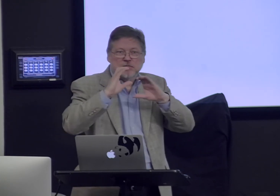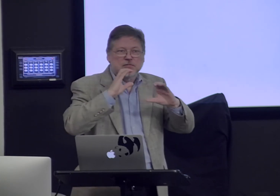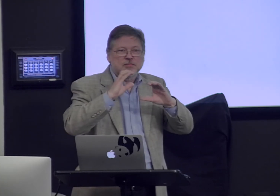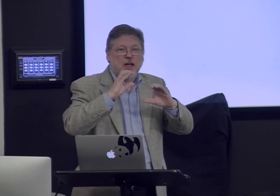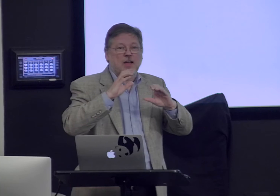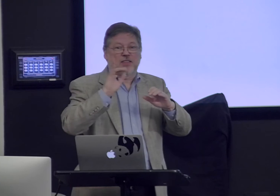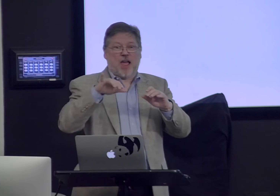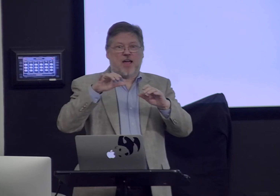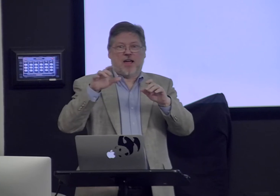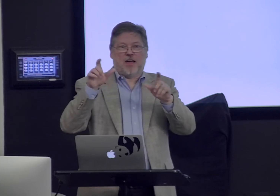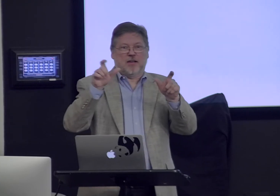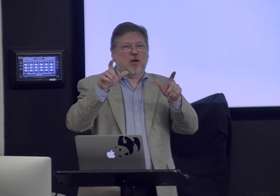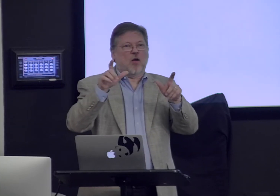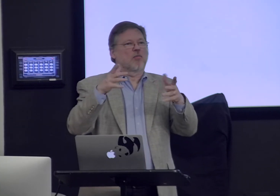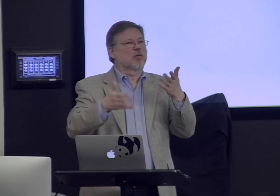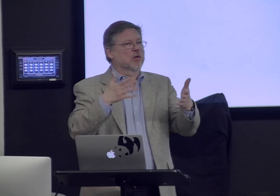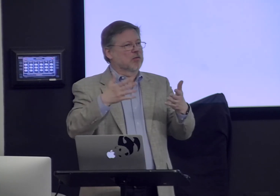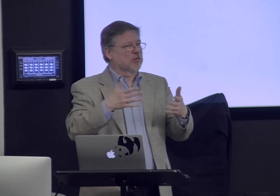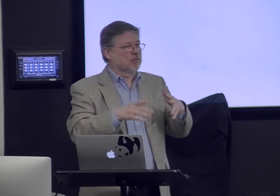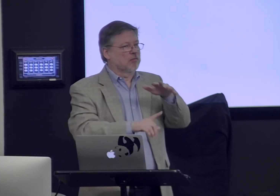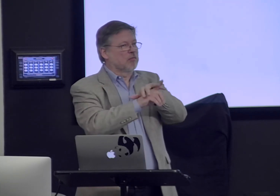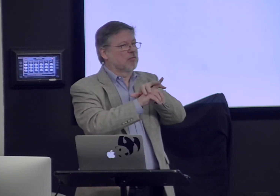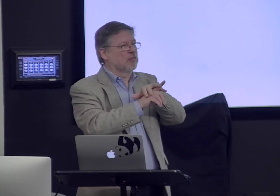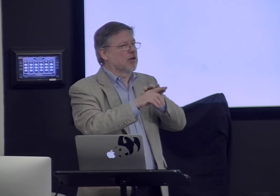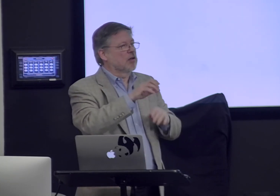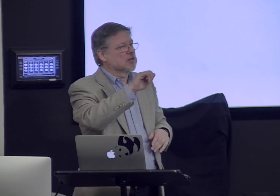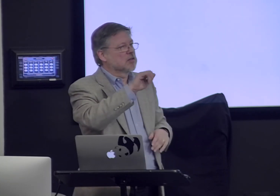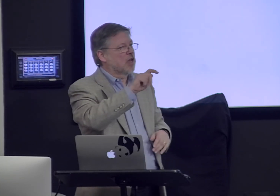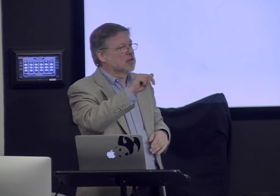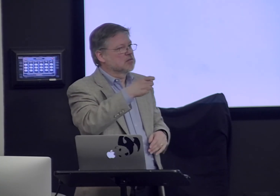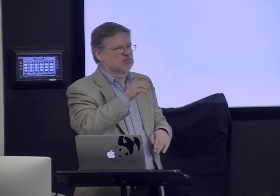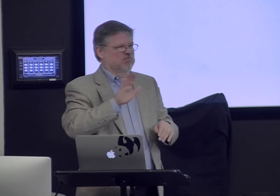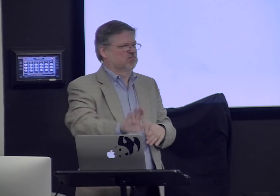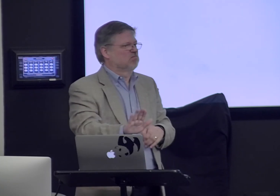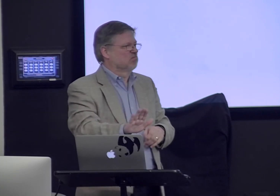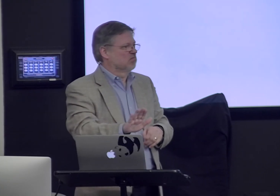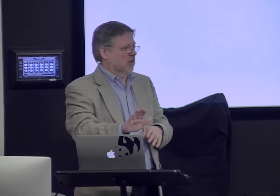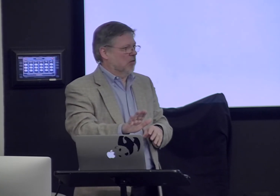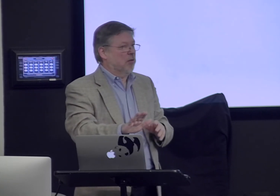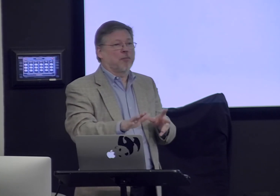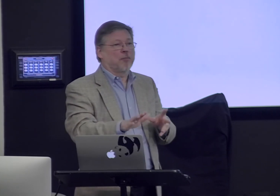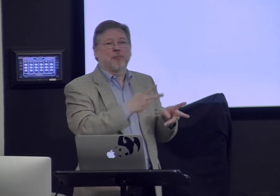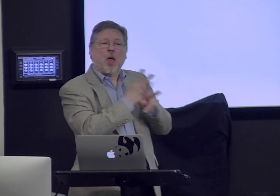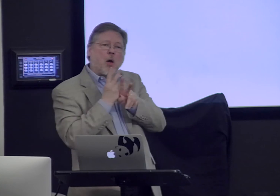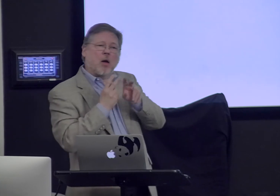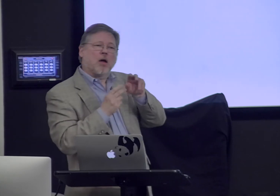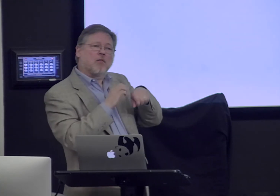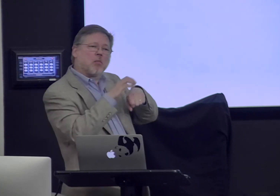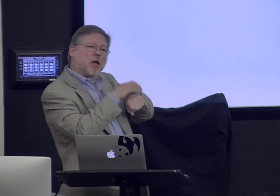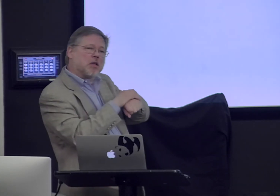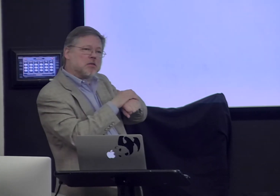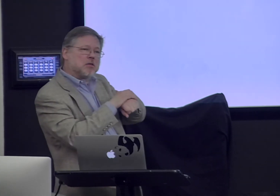genesis of a language as a sign language community forms, and that over time the community will develop their